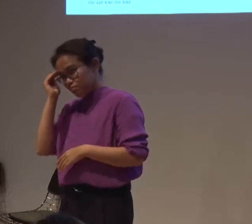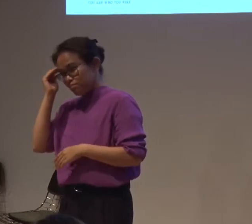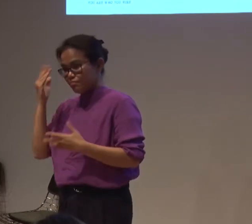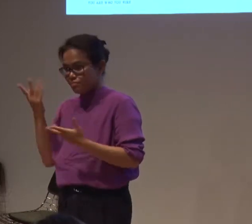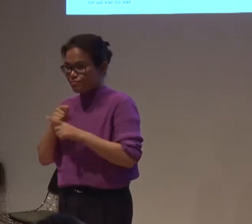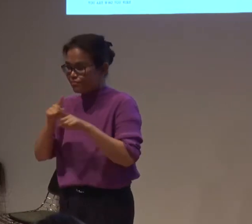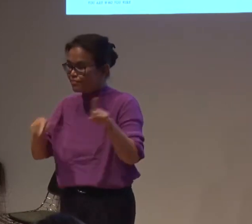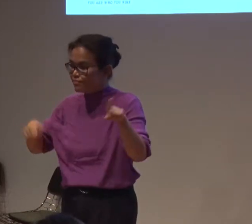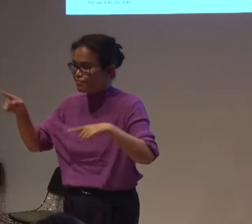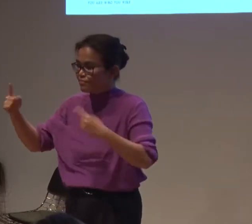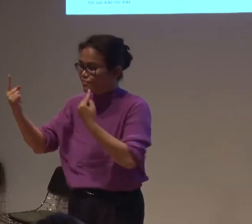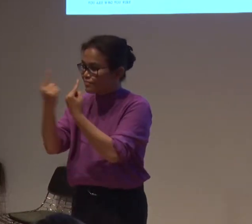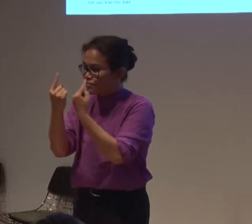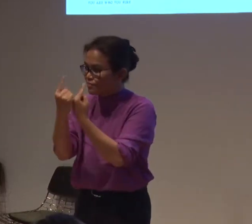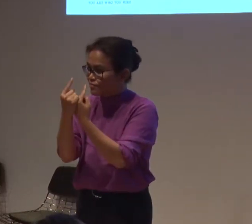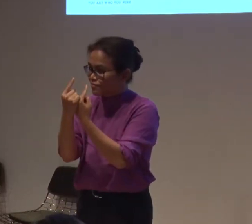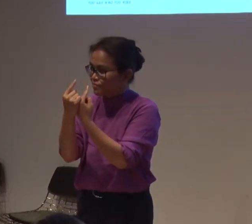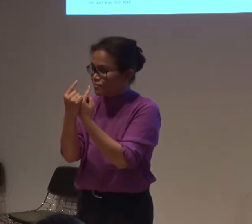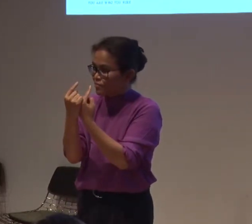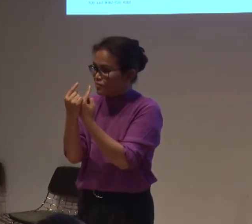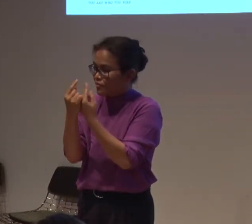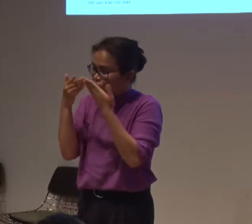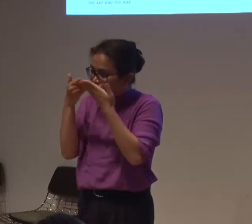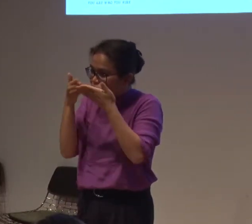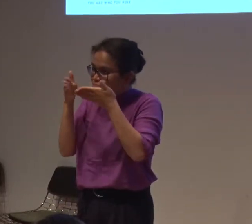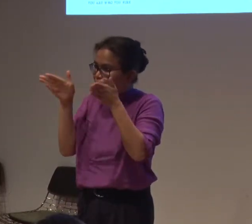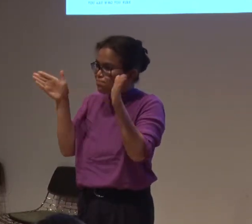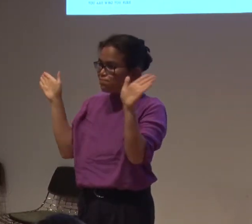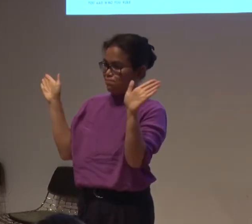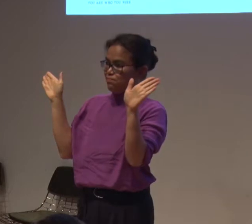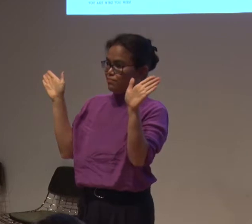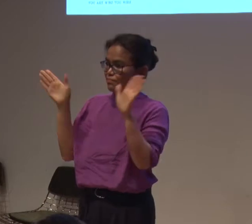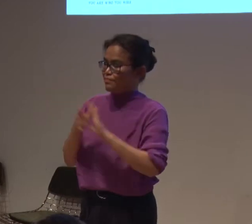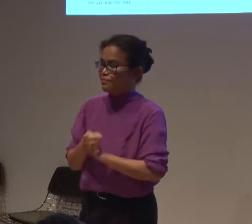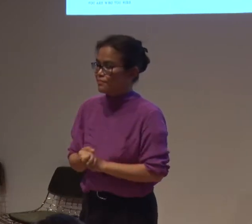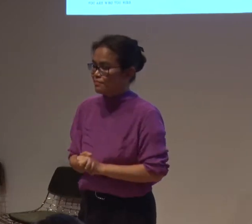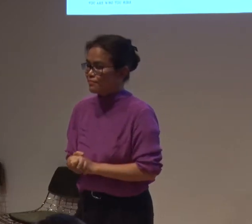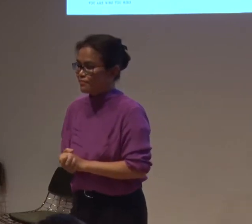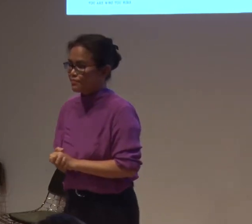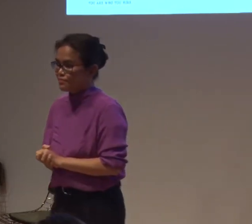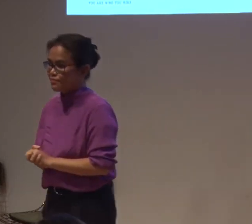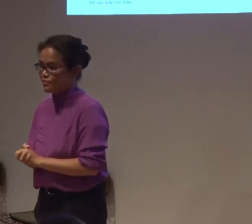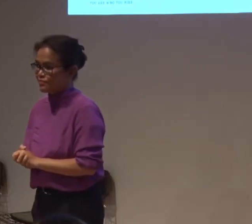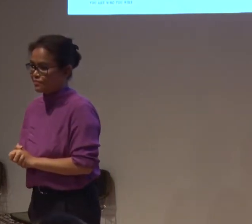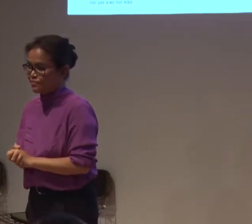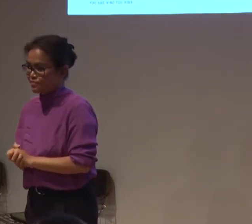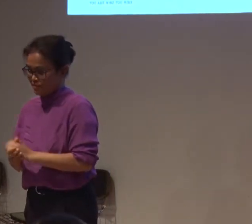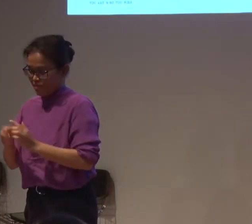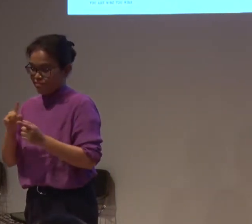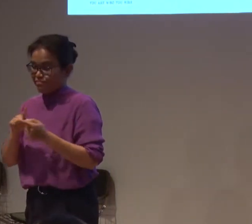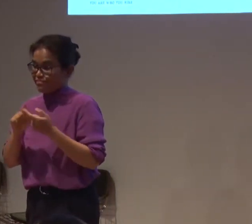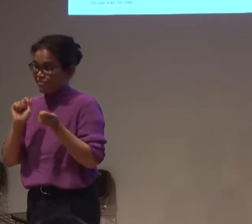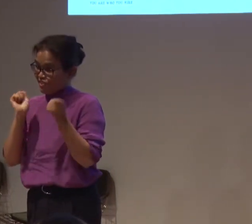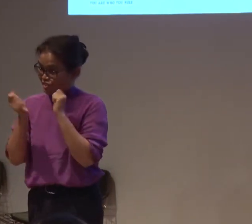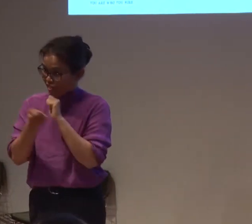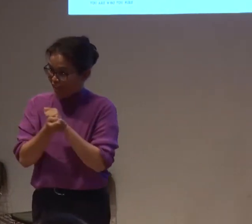a mental disability and I really suggest you to meet all those people and, well, open your